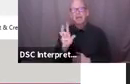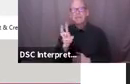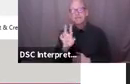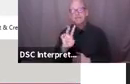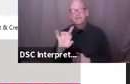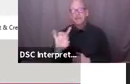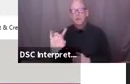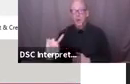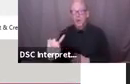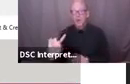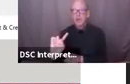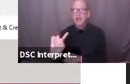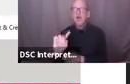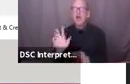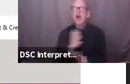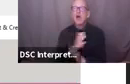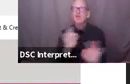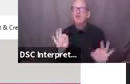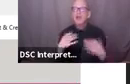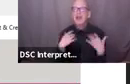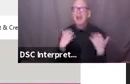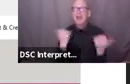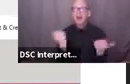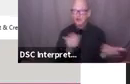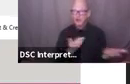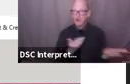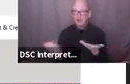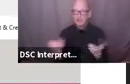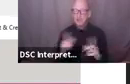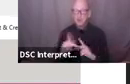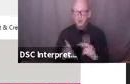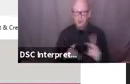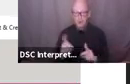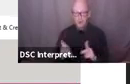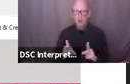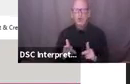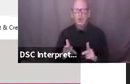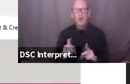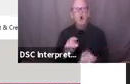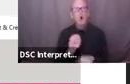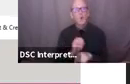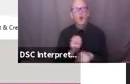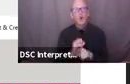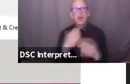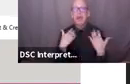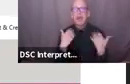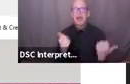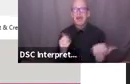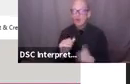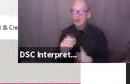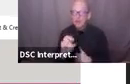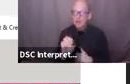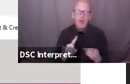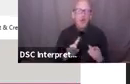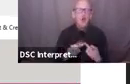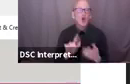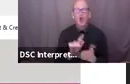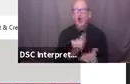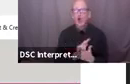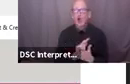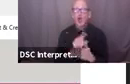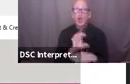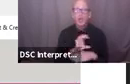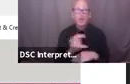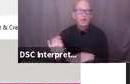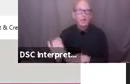419-841-6781. They are giving free health services to those folks who are working in healthcare, law enforcement, or other ways